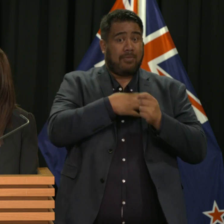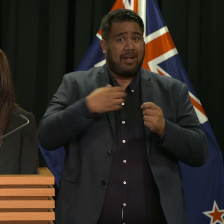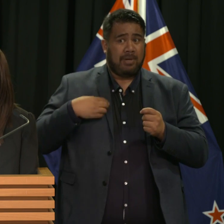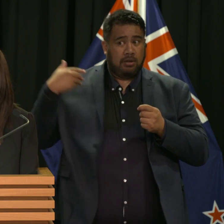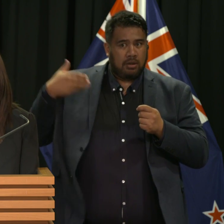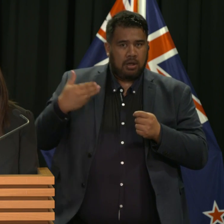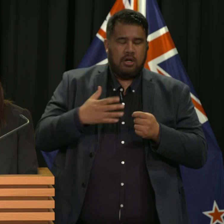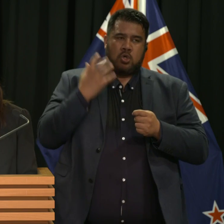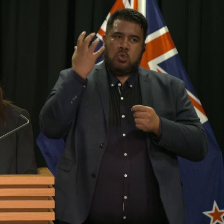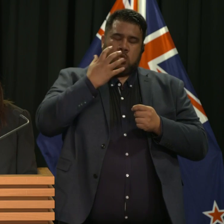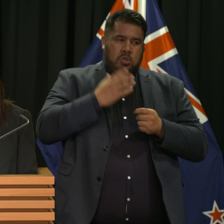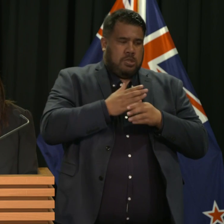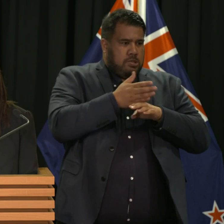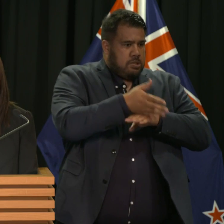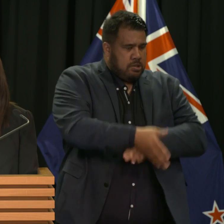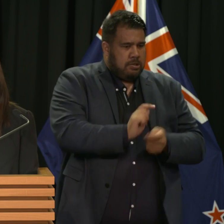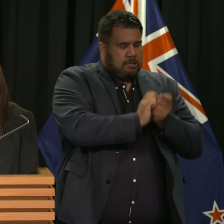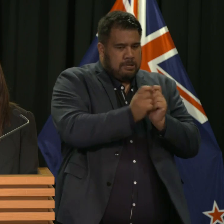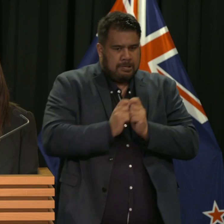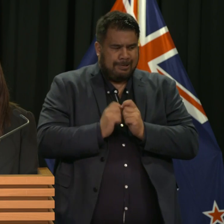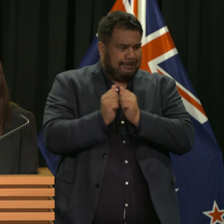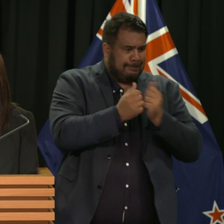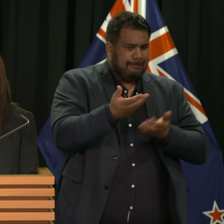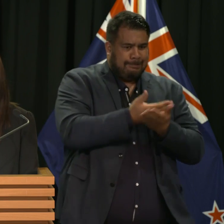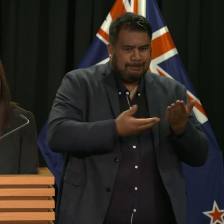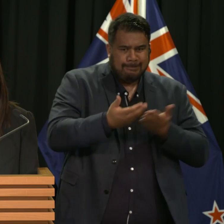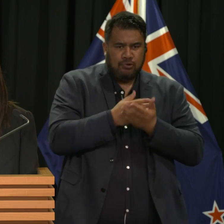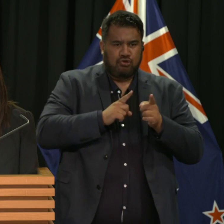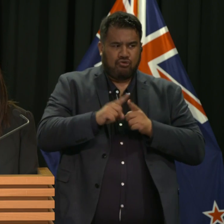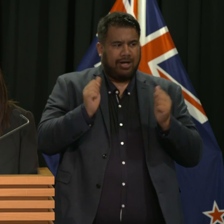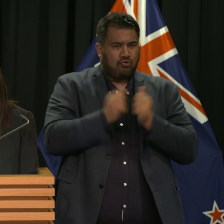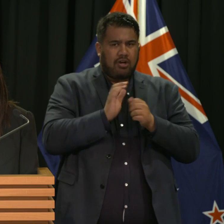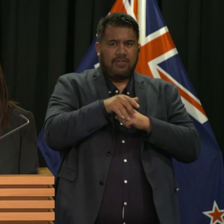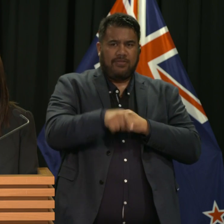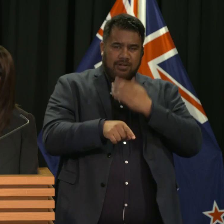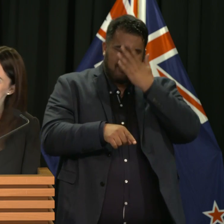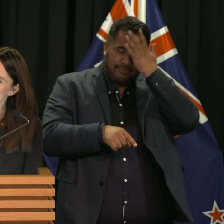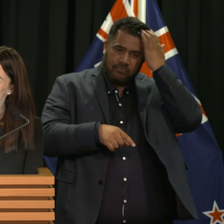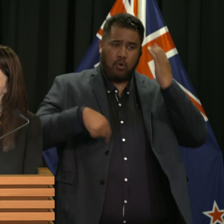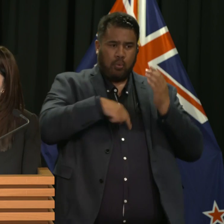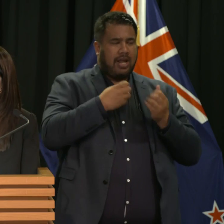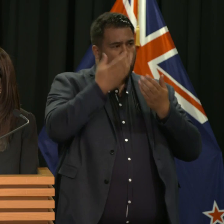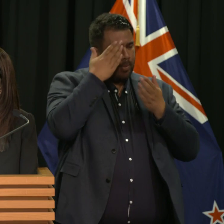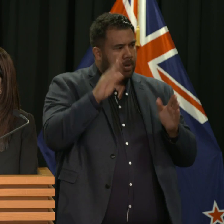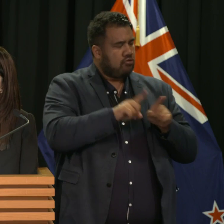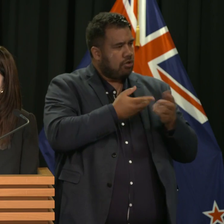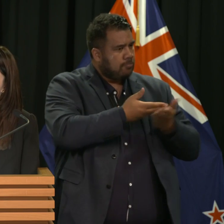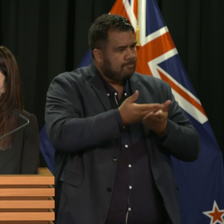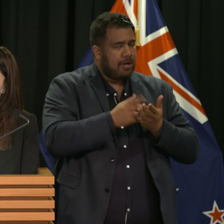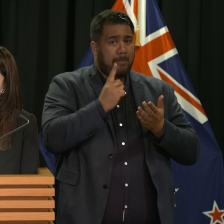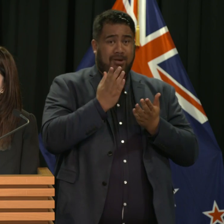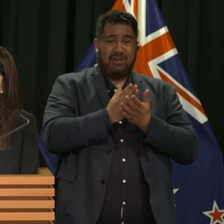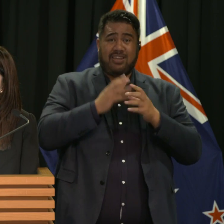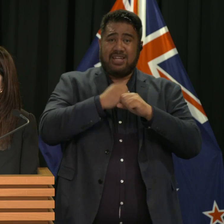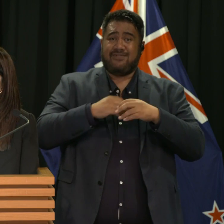and get to a position of consensus. We entered into those discussions with good faith, but ultimately this is MMP.